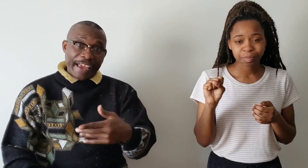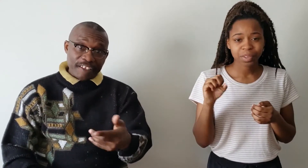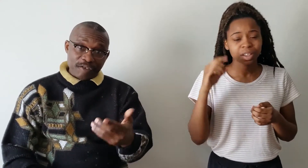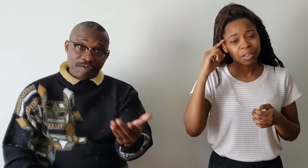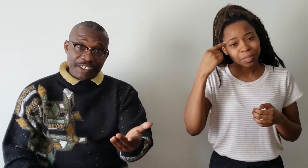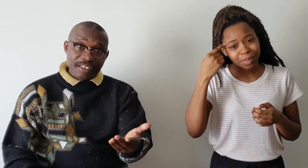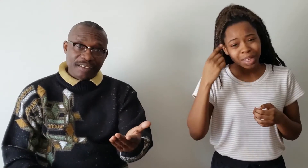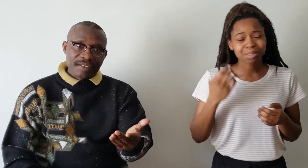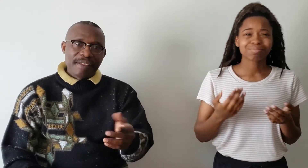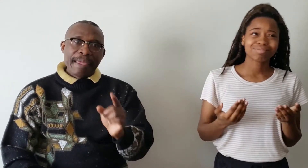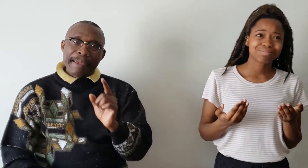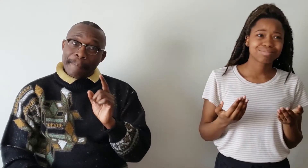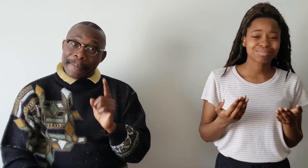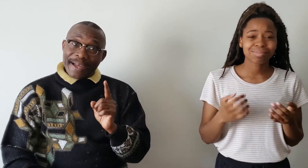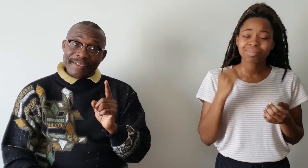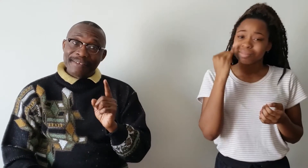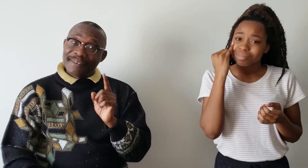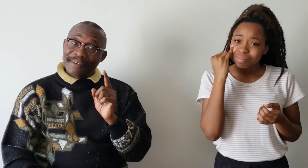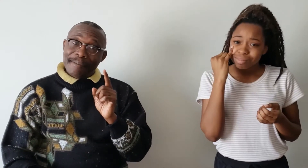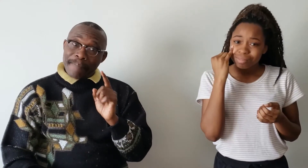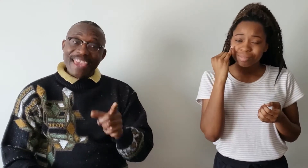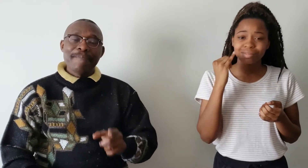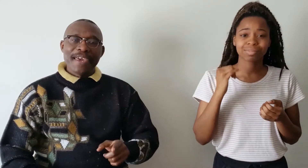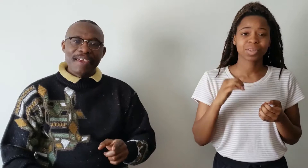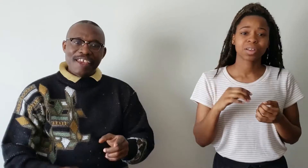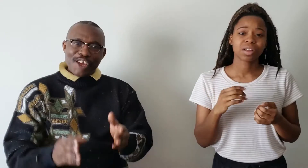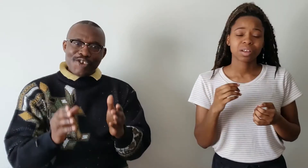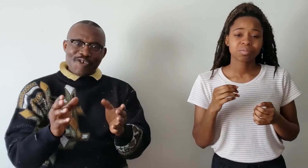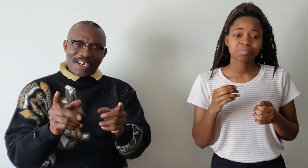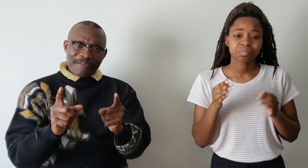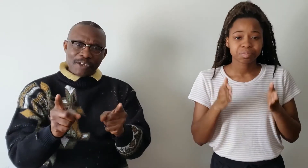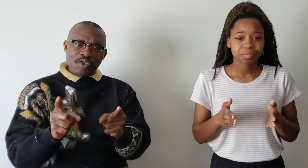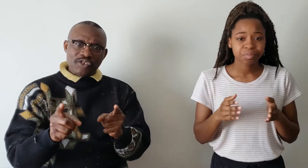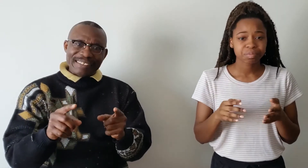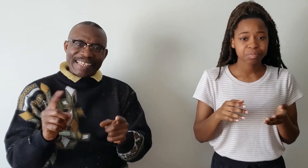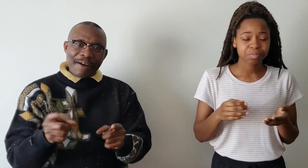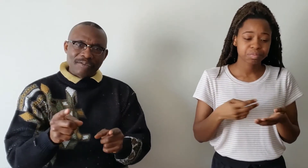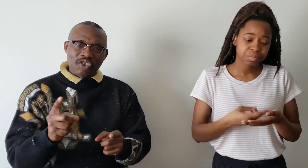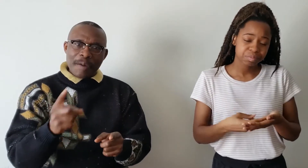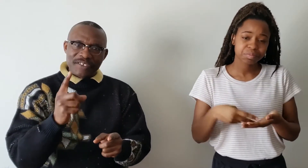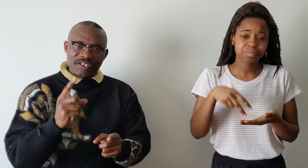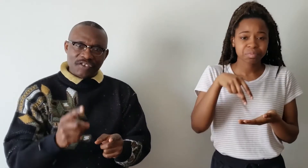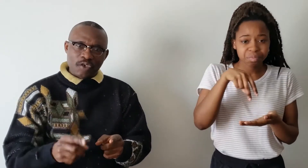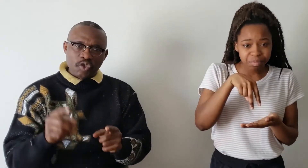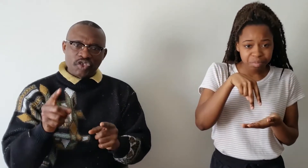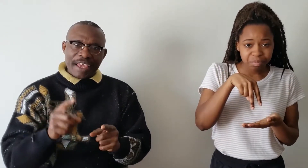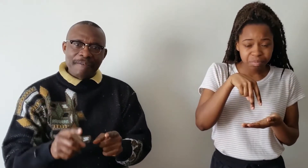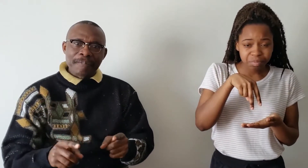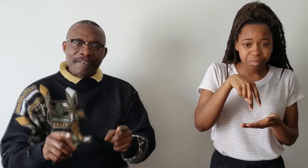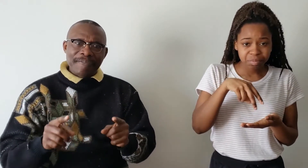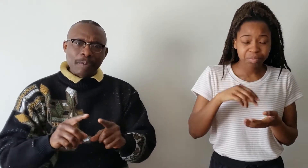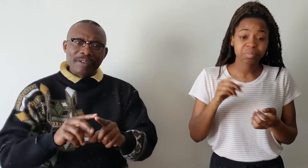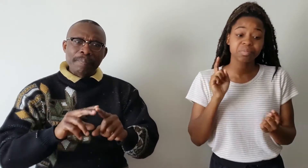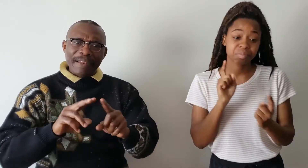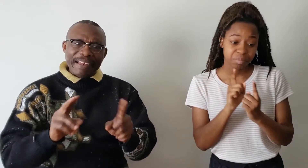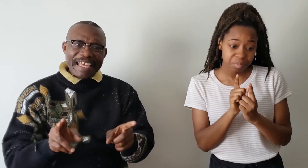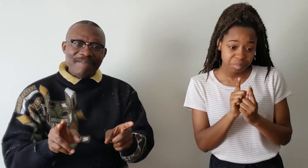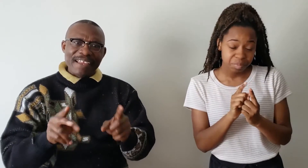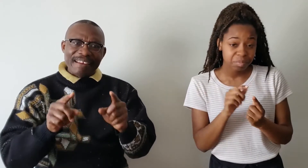is free. But maybe you are one of those doubting Thomases who say they will believe in